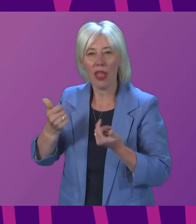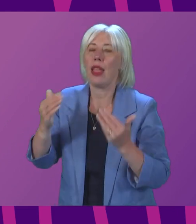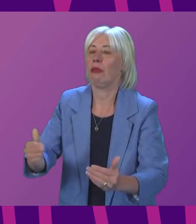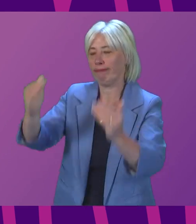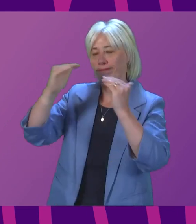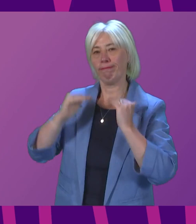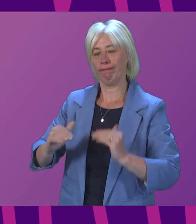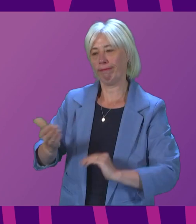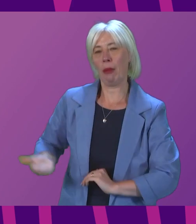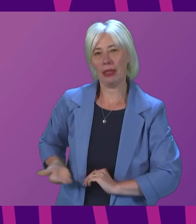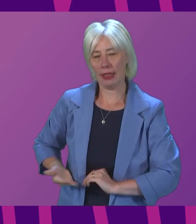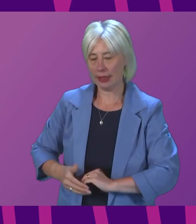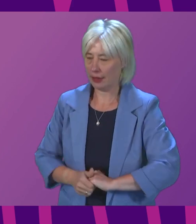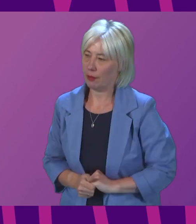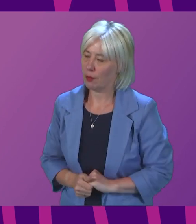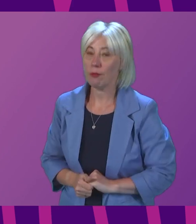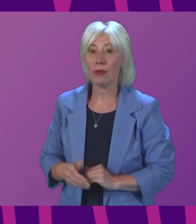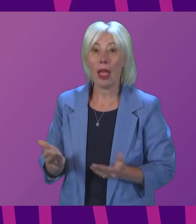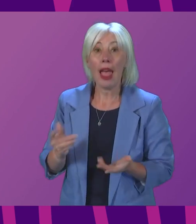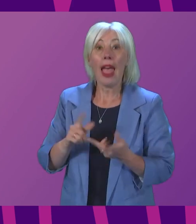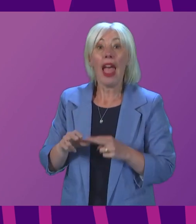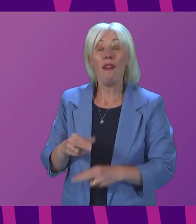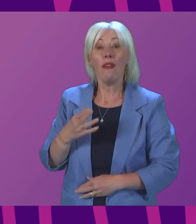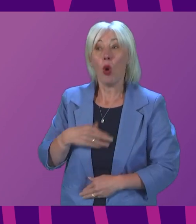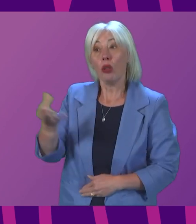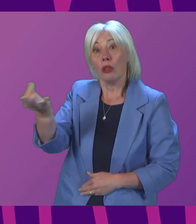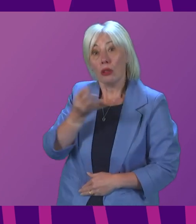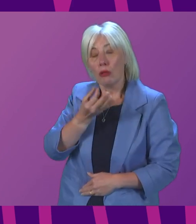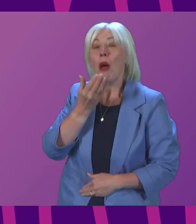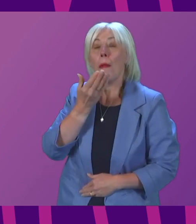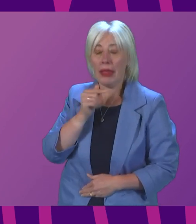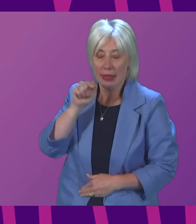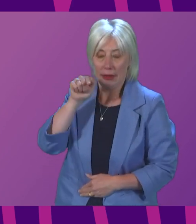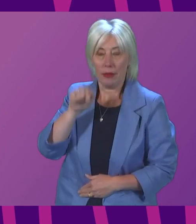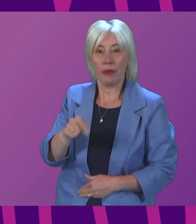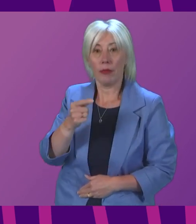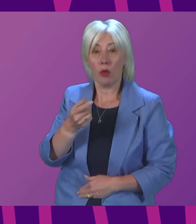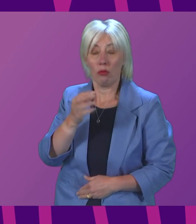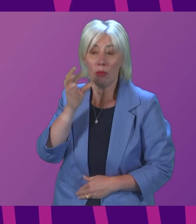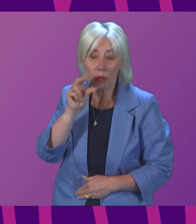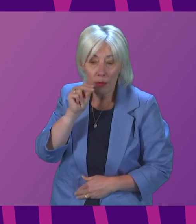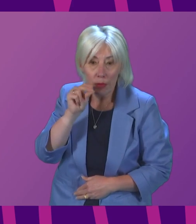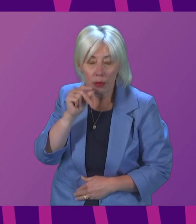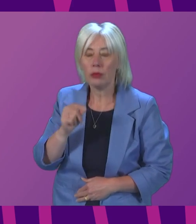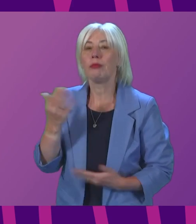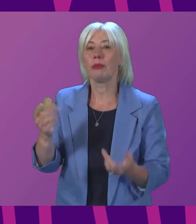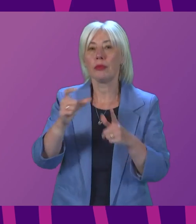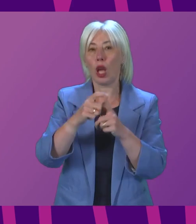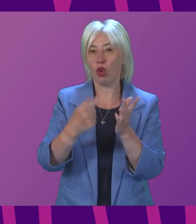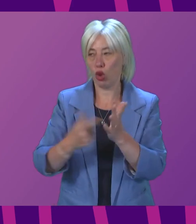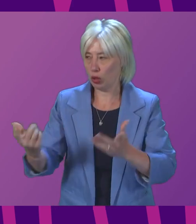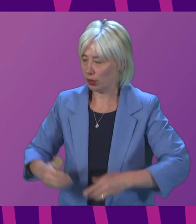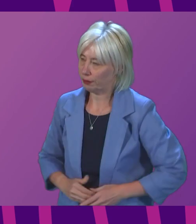on to the next item of business. I would be grateful if members who wish to ask a question were to press the request to speak buttons now. I call Douglas Ross.